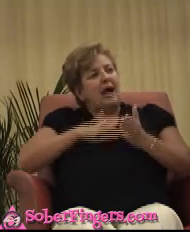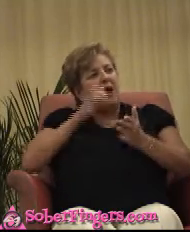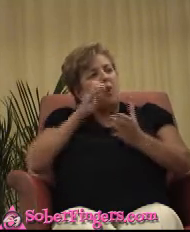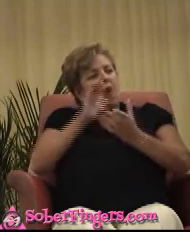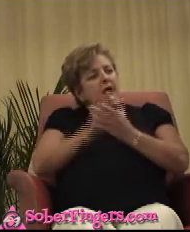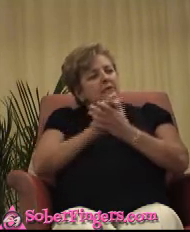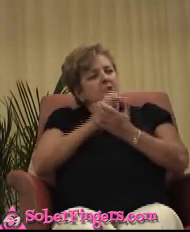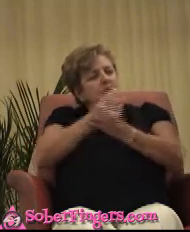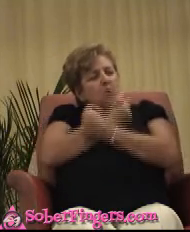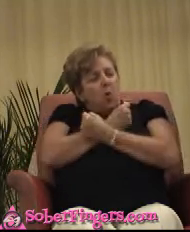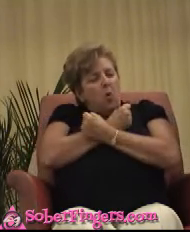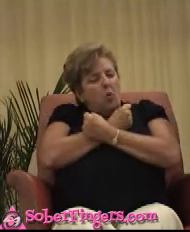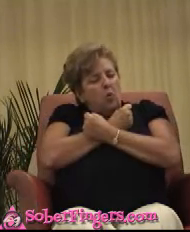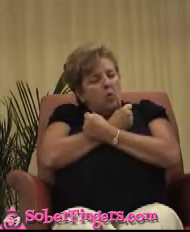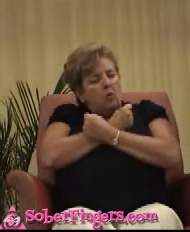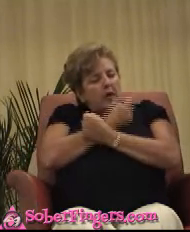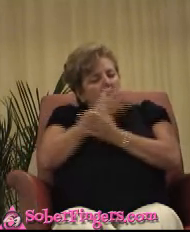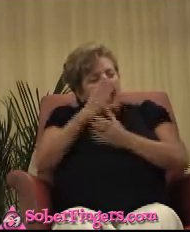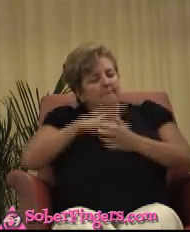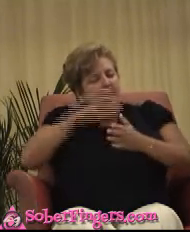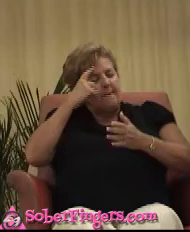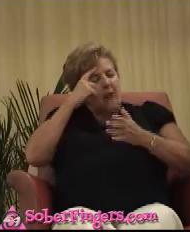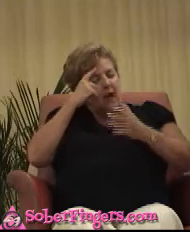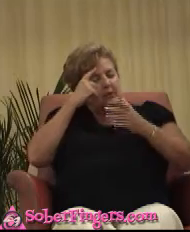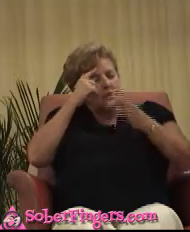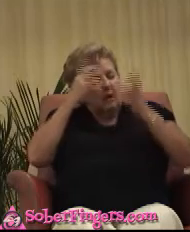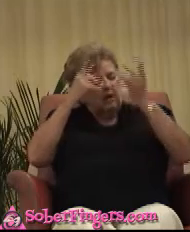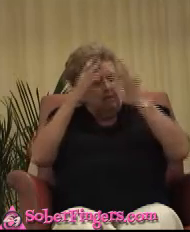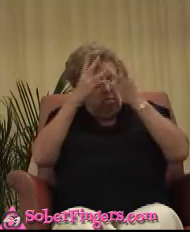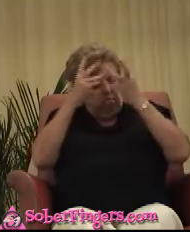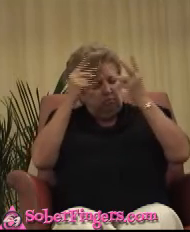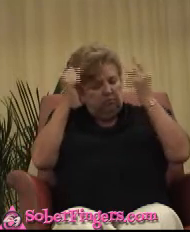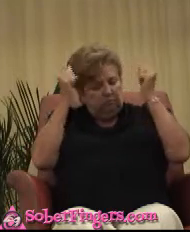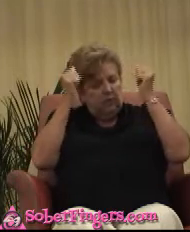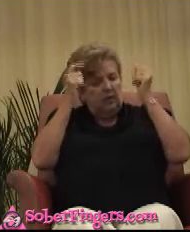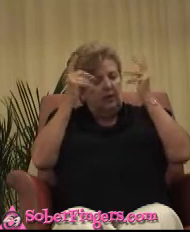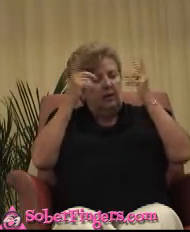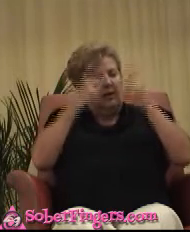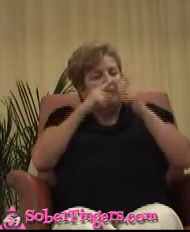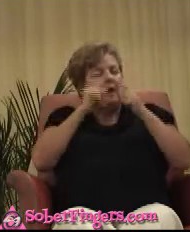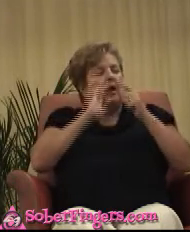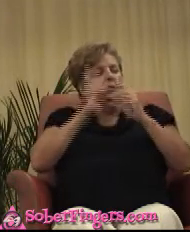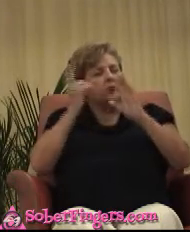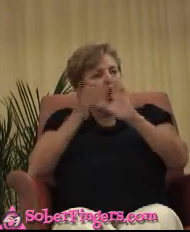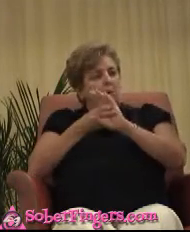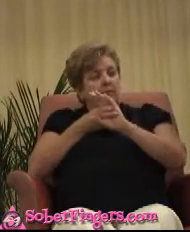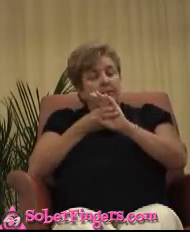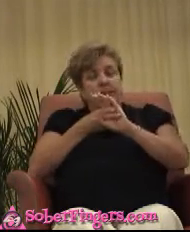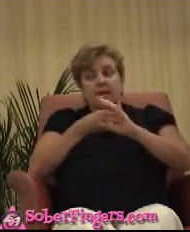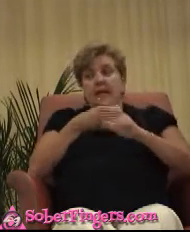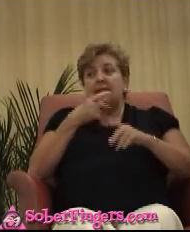uncoil until I can sort what's just happened. And then I'll go into treatment. He said, you need to go into treatment tonight.